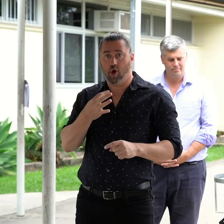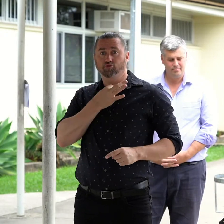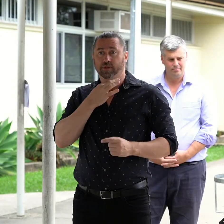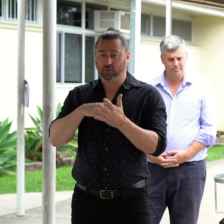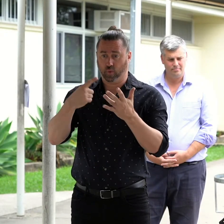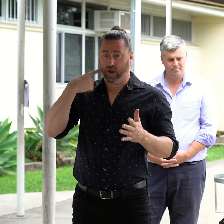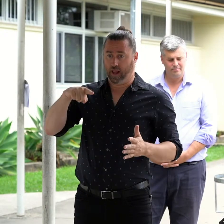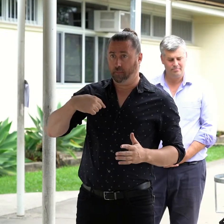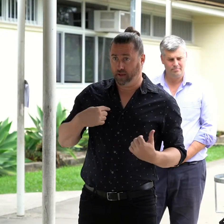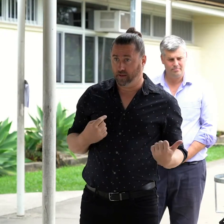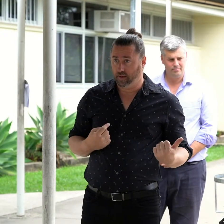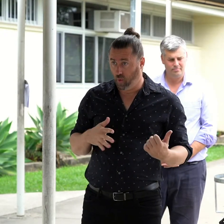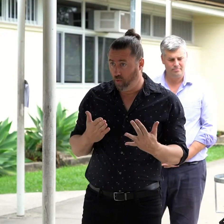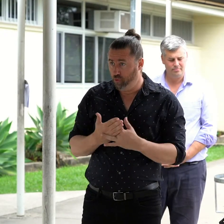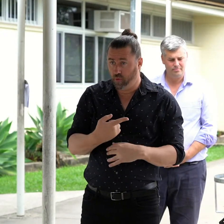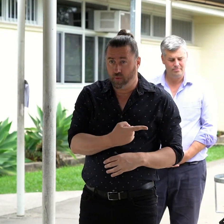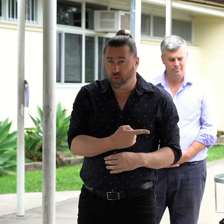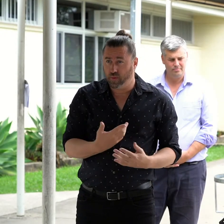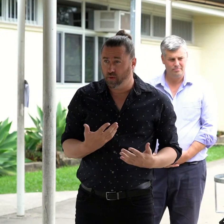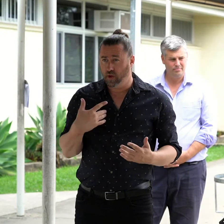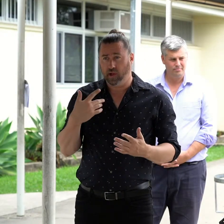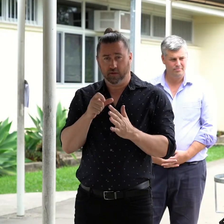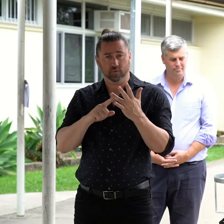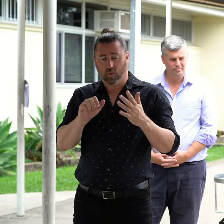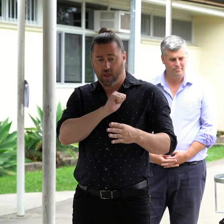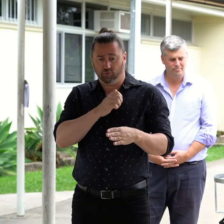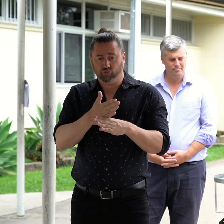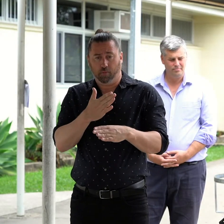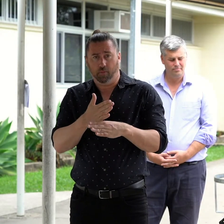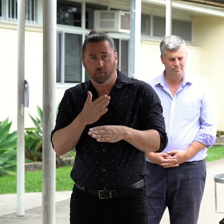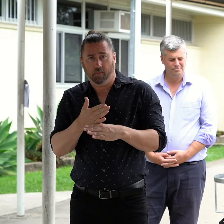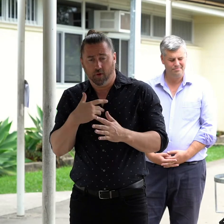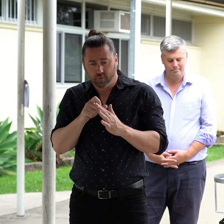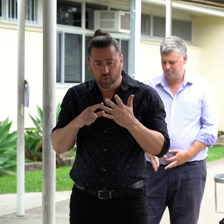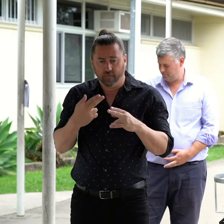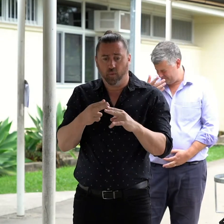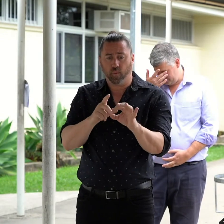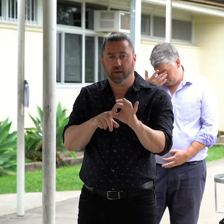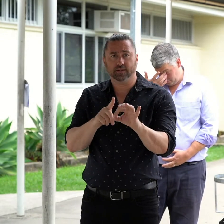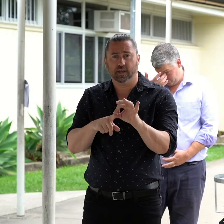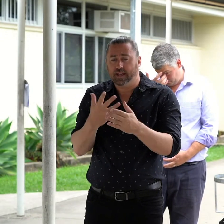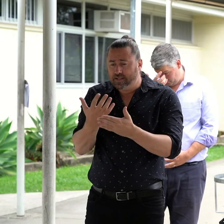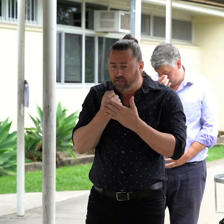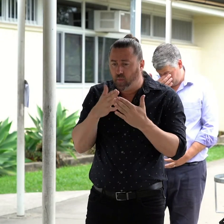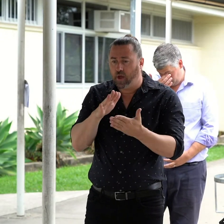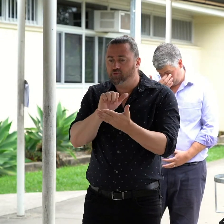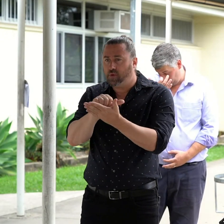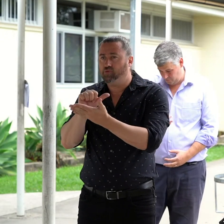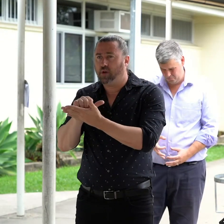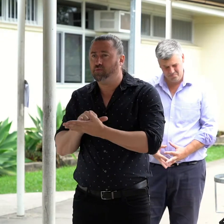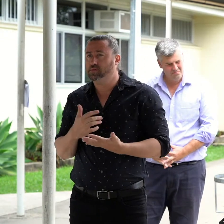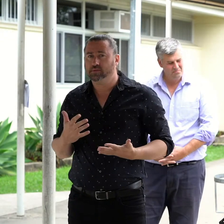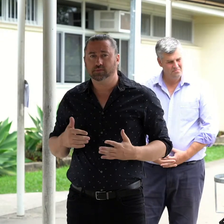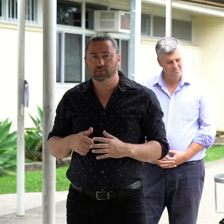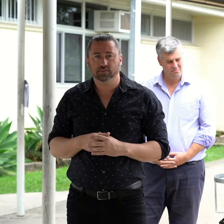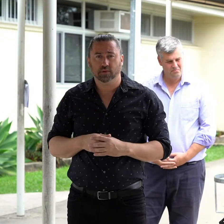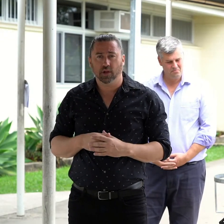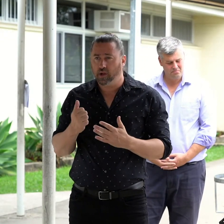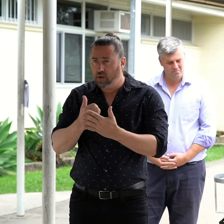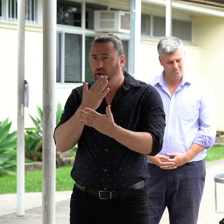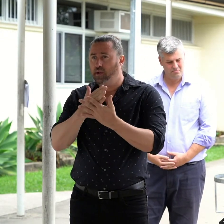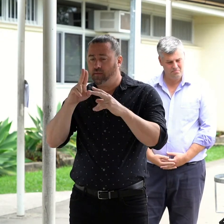got to make sure that we can get on with doing our job and do that in a safe way and, keeping our